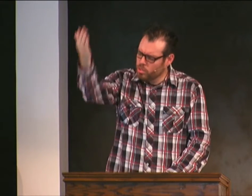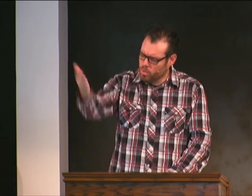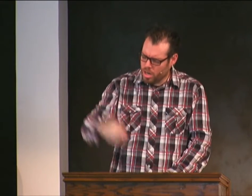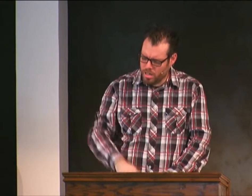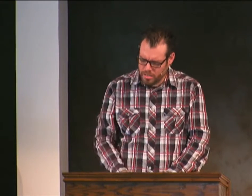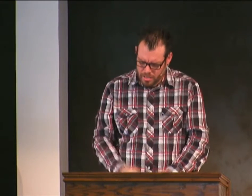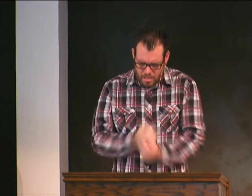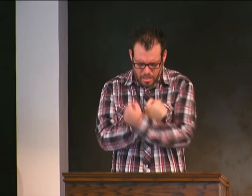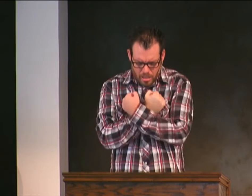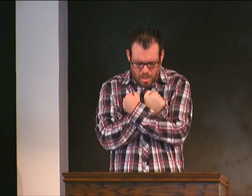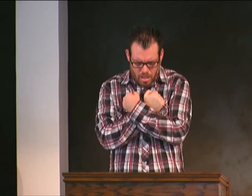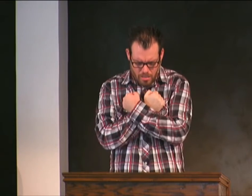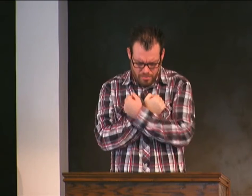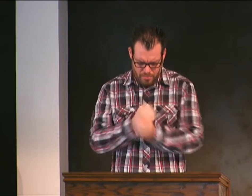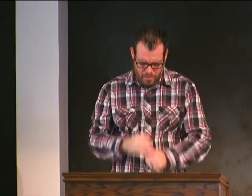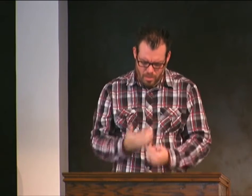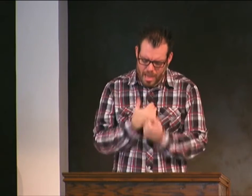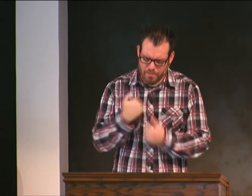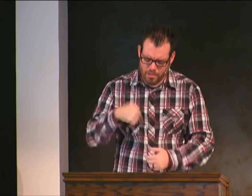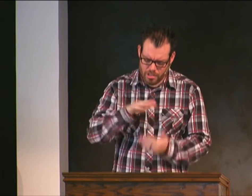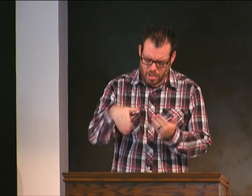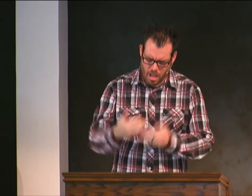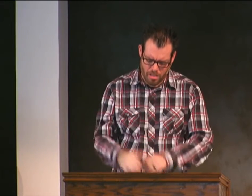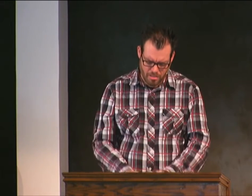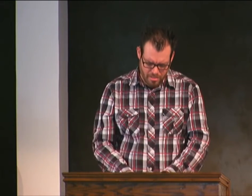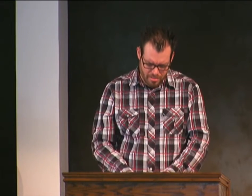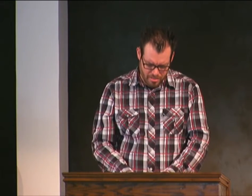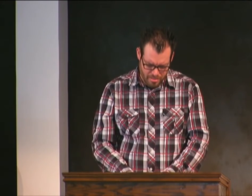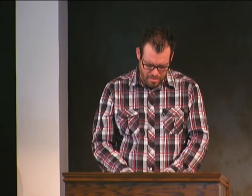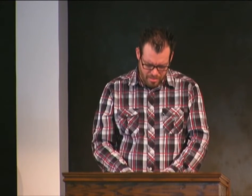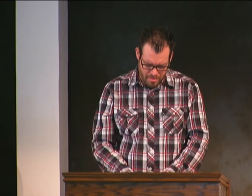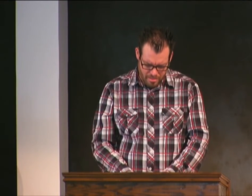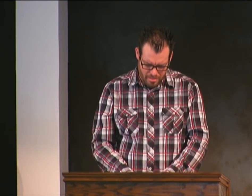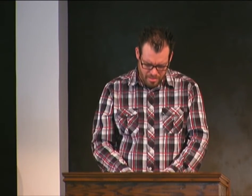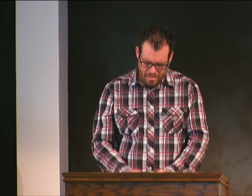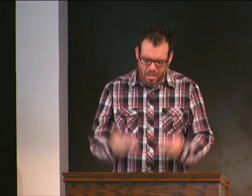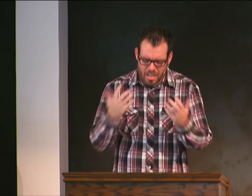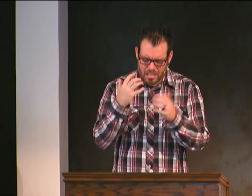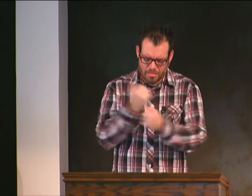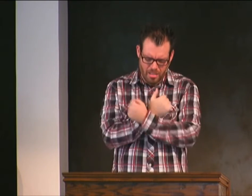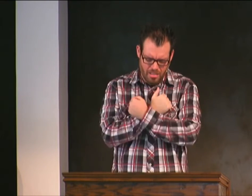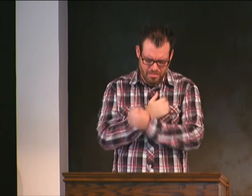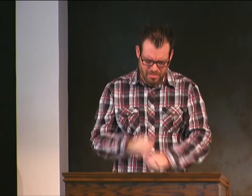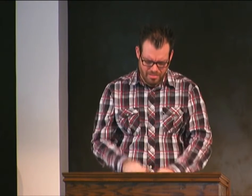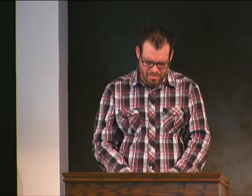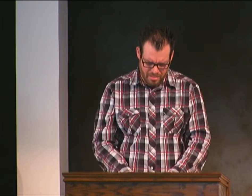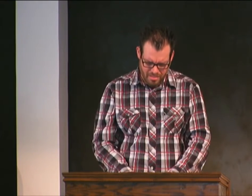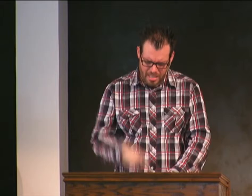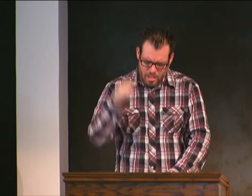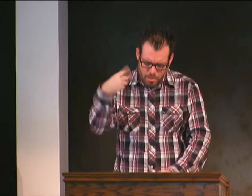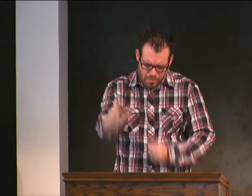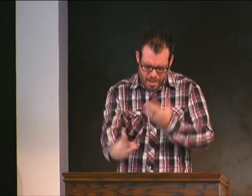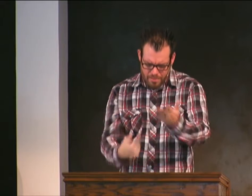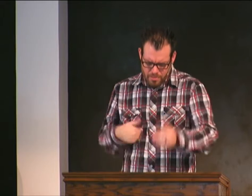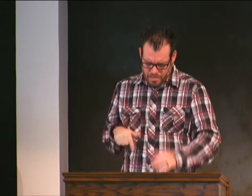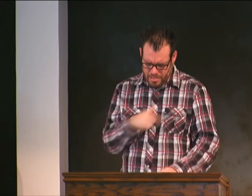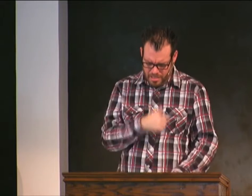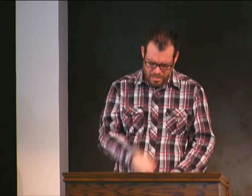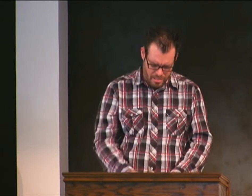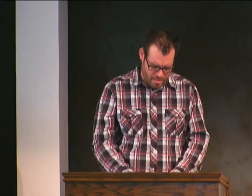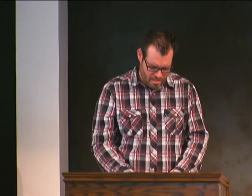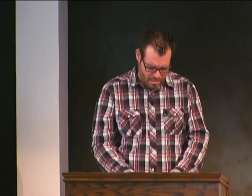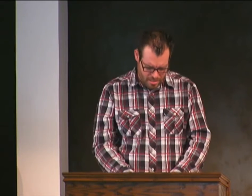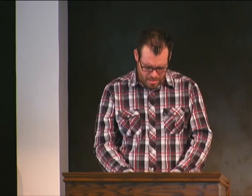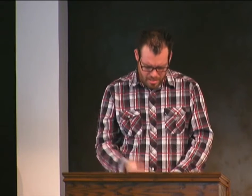because of who you are, the love you have for us all, the awesome love that you provide for